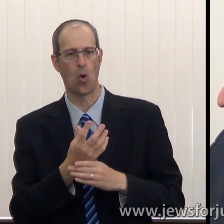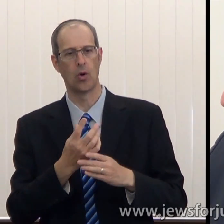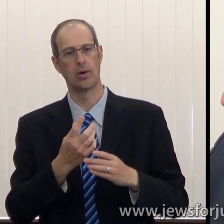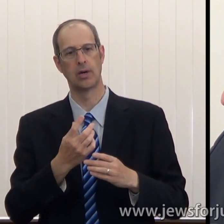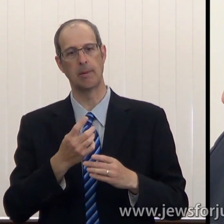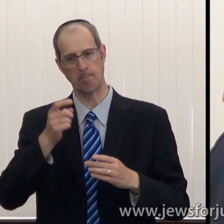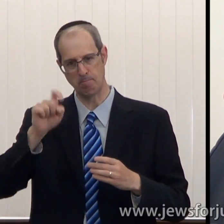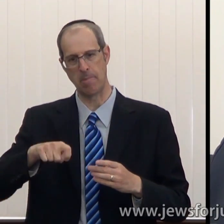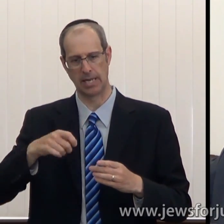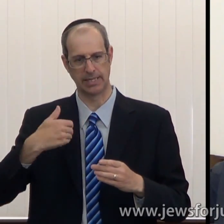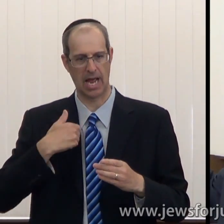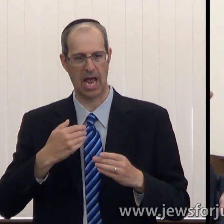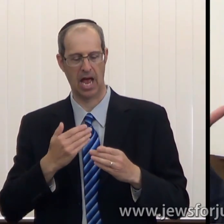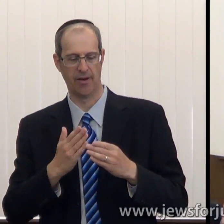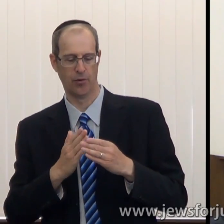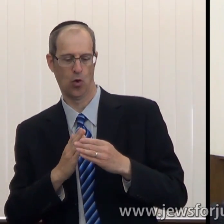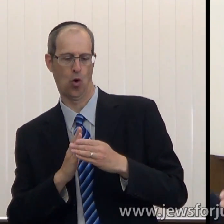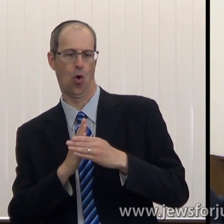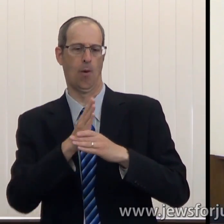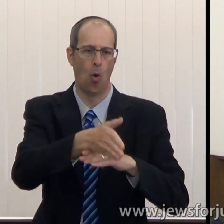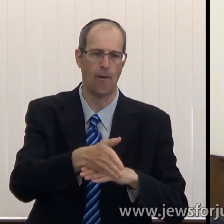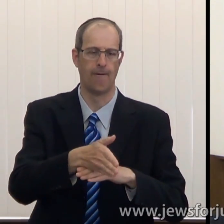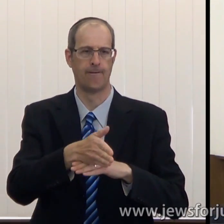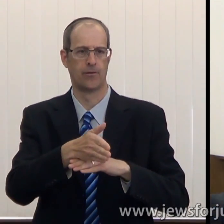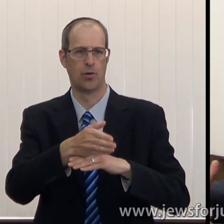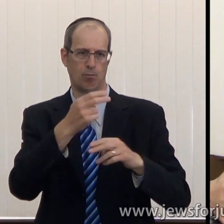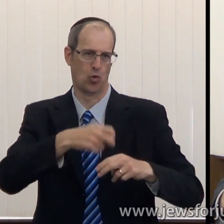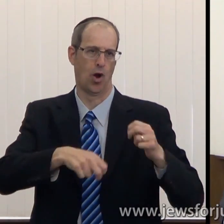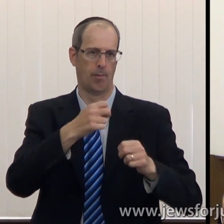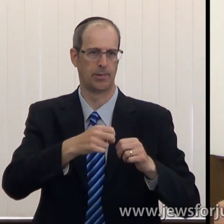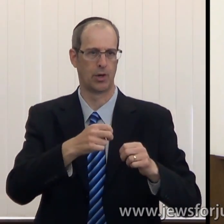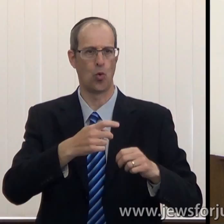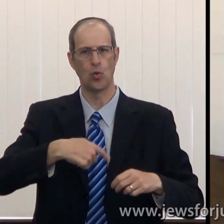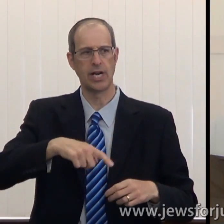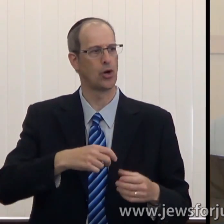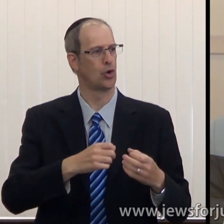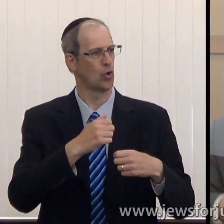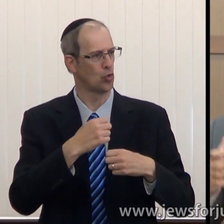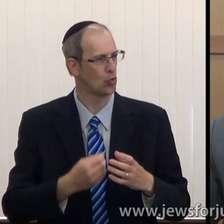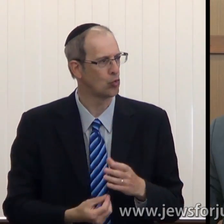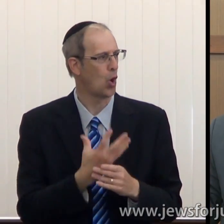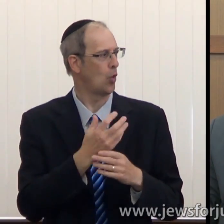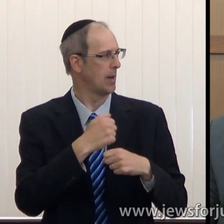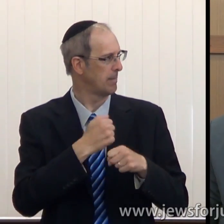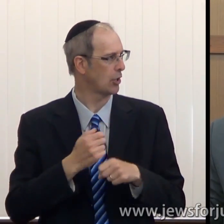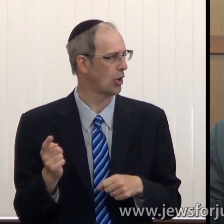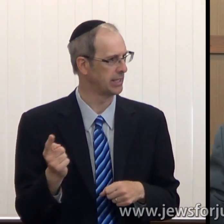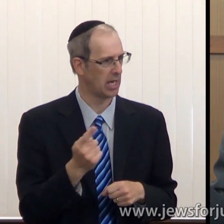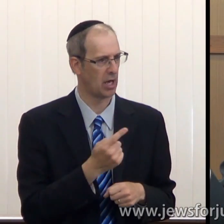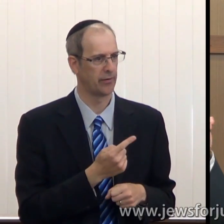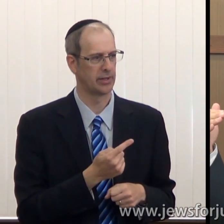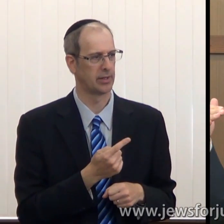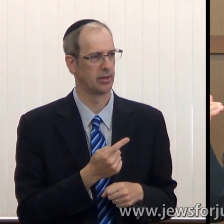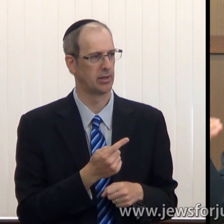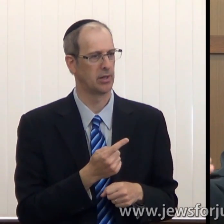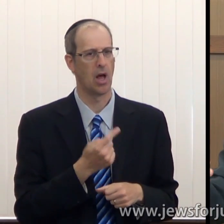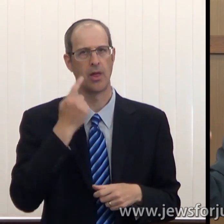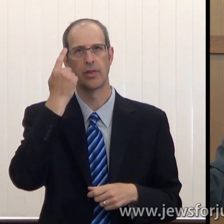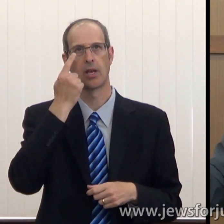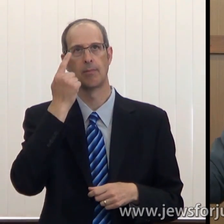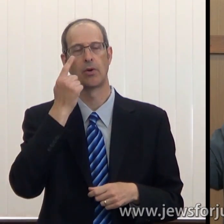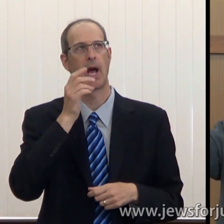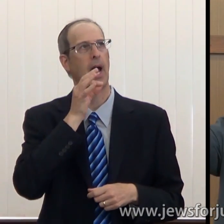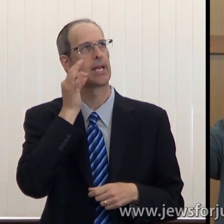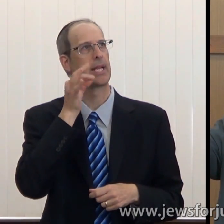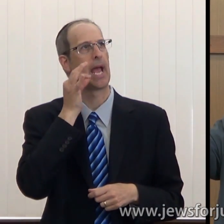overcoming resistance. And we're here to grow. We're here to make ourselves. When you think about it, a cat